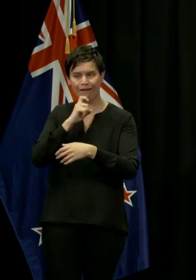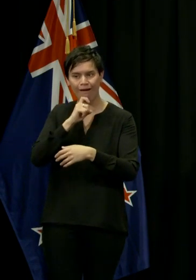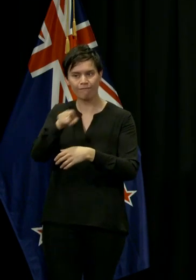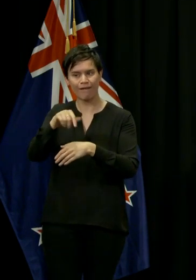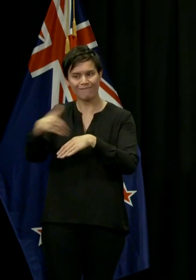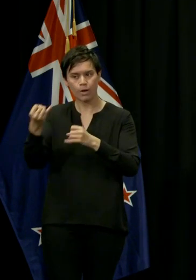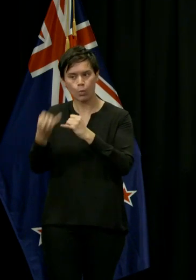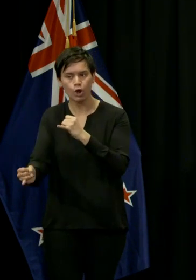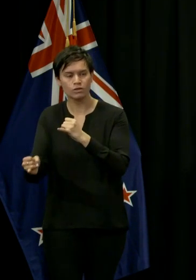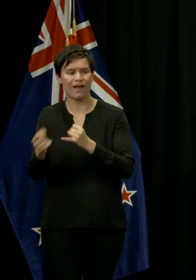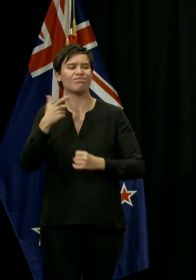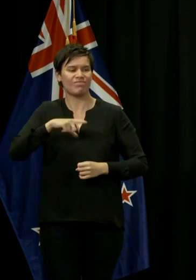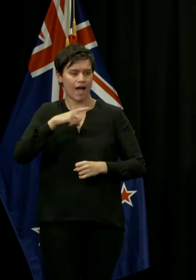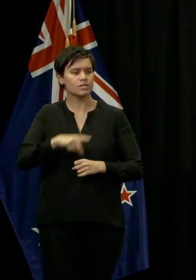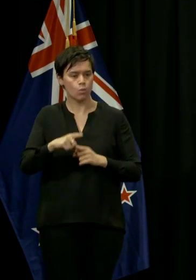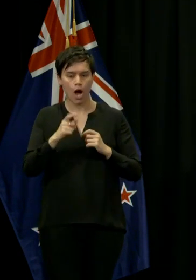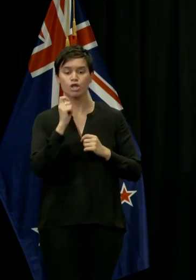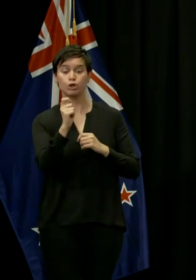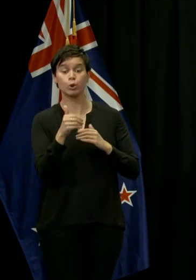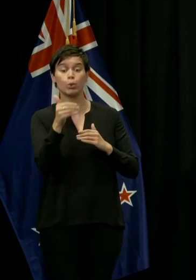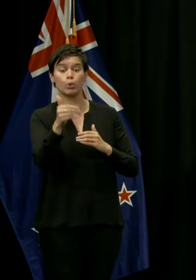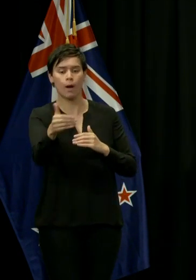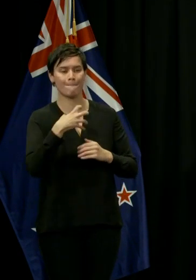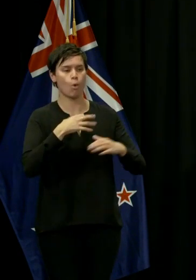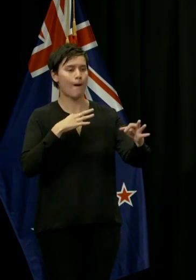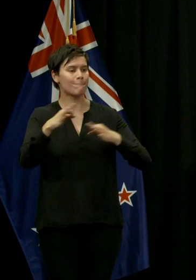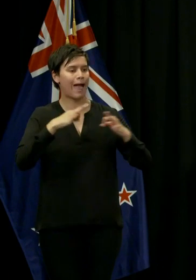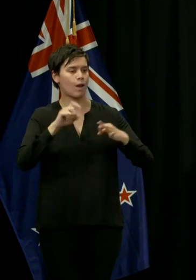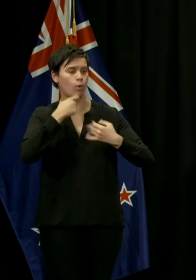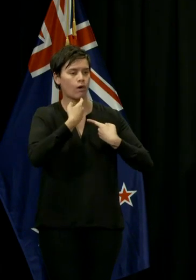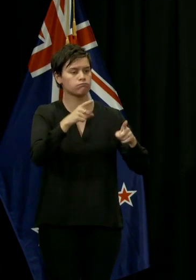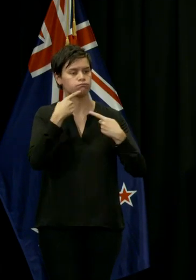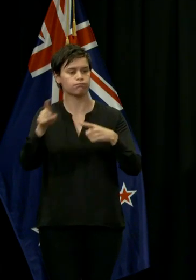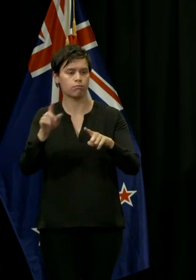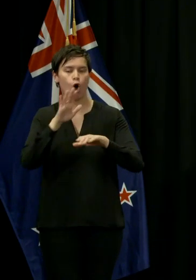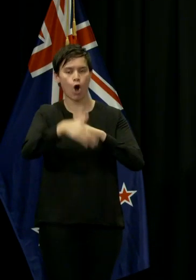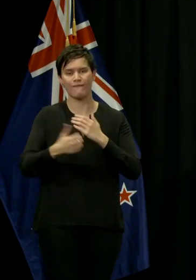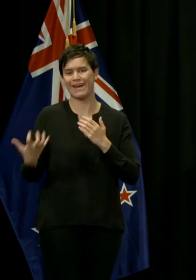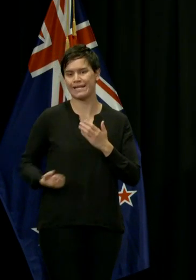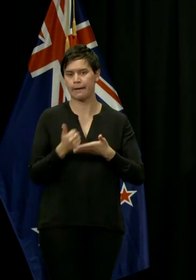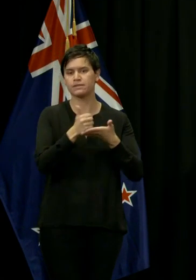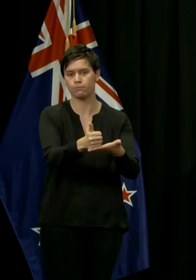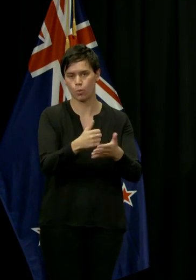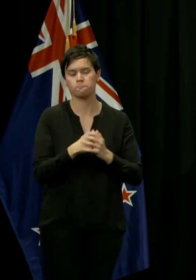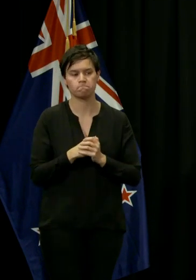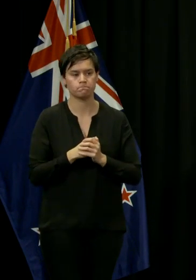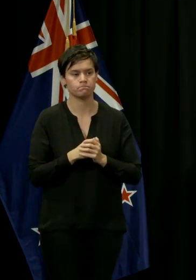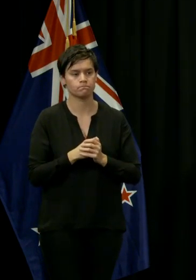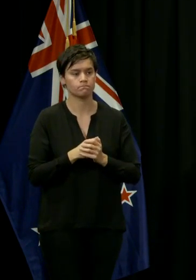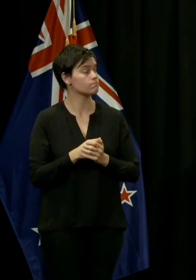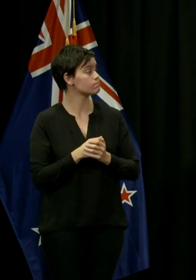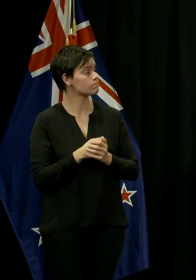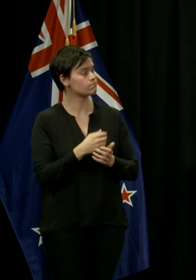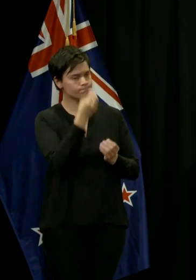further initiatives which we'll announce in the coming days. Australia did overnight, a couple of things Australia did overnight were